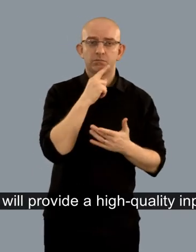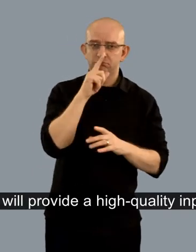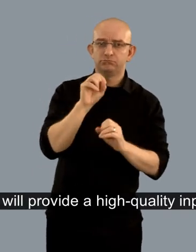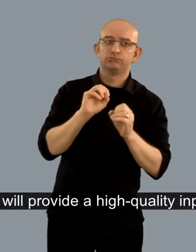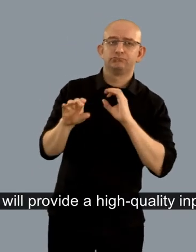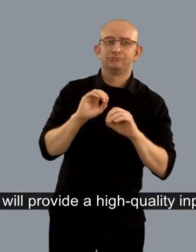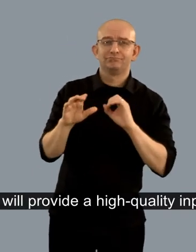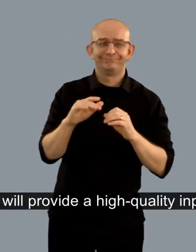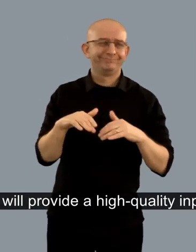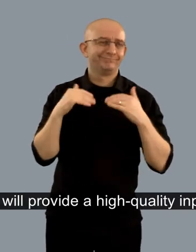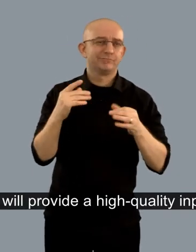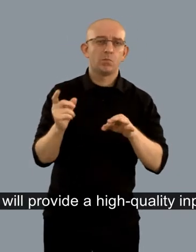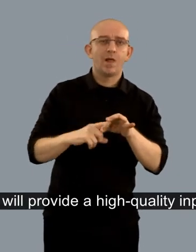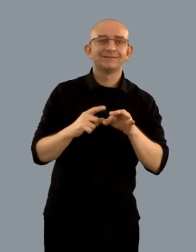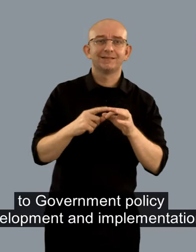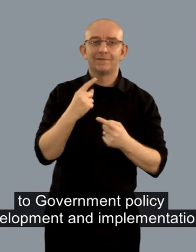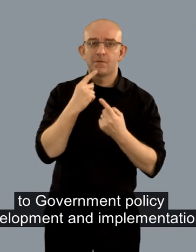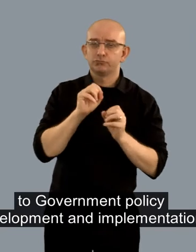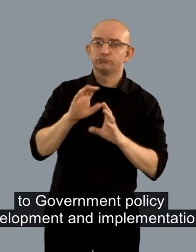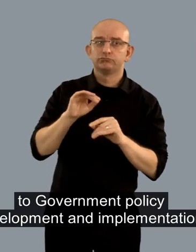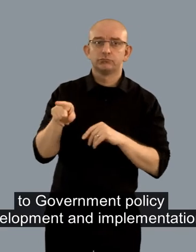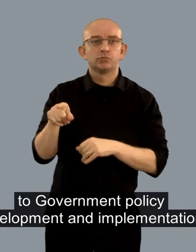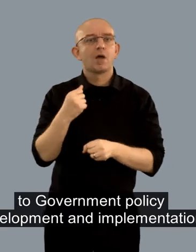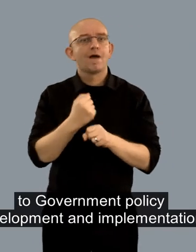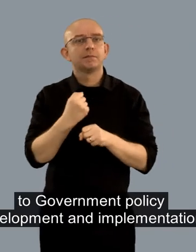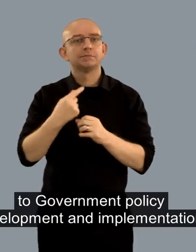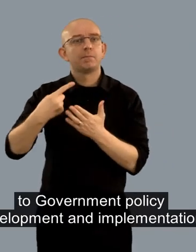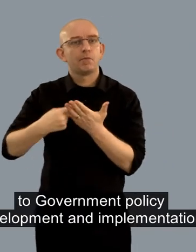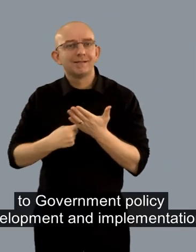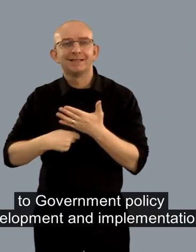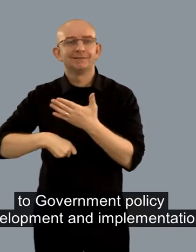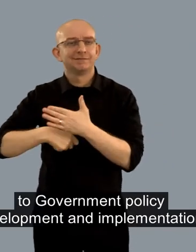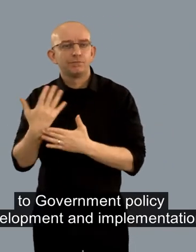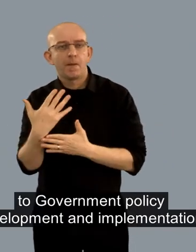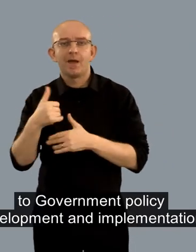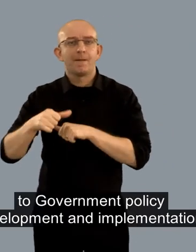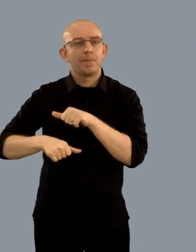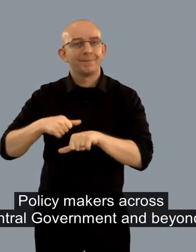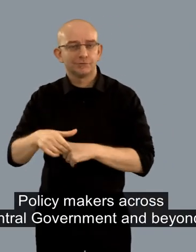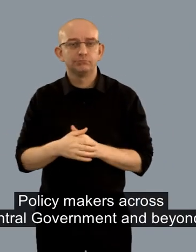will provide a high-quality input to government policy development and implementation.